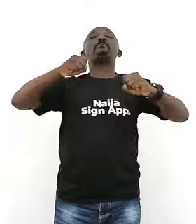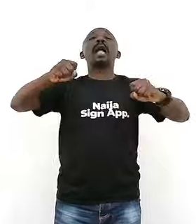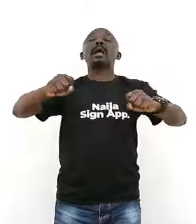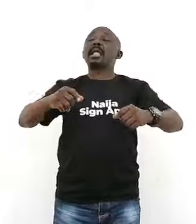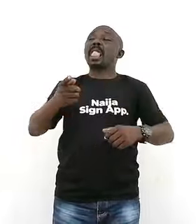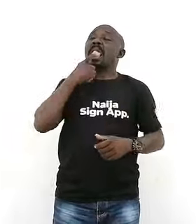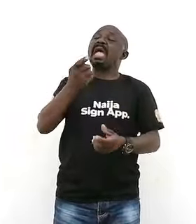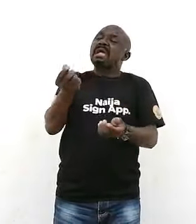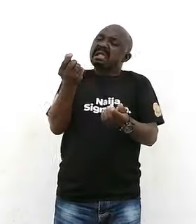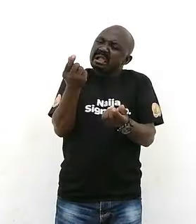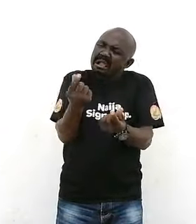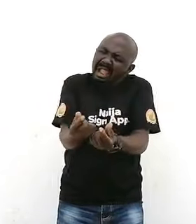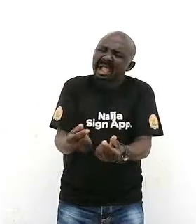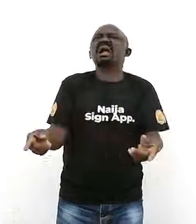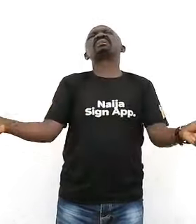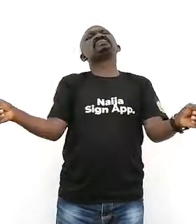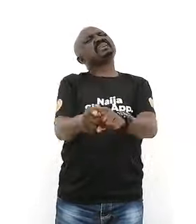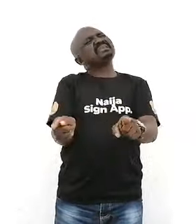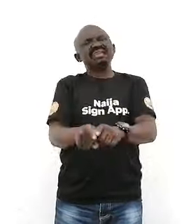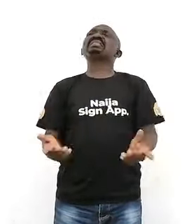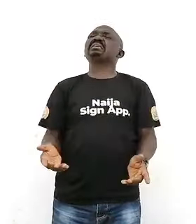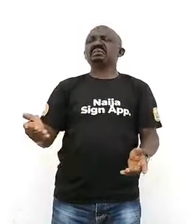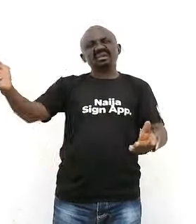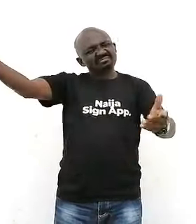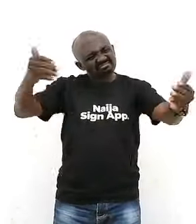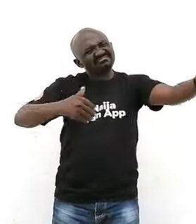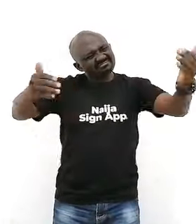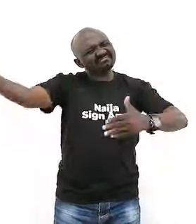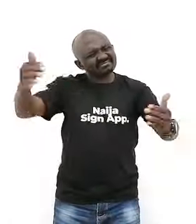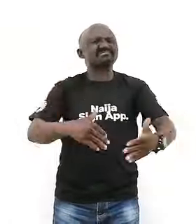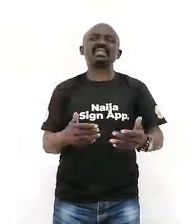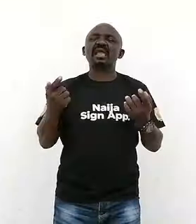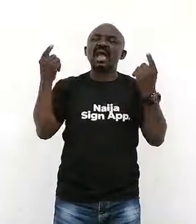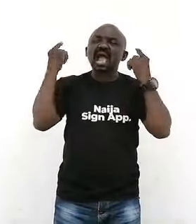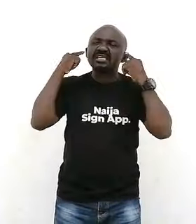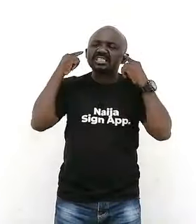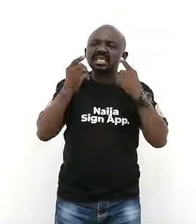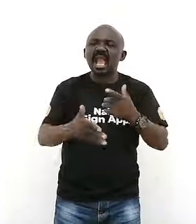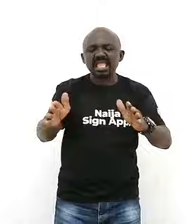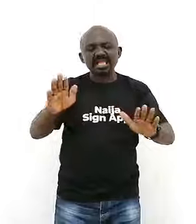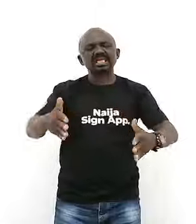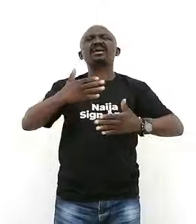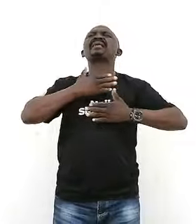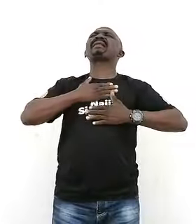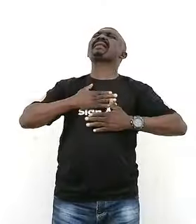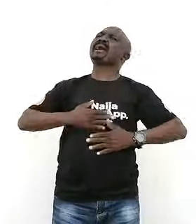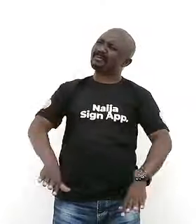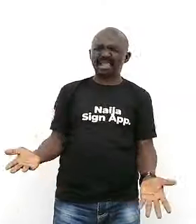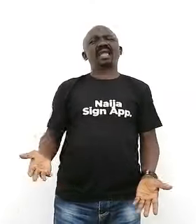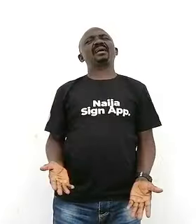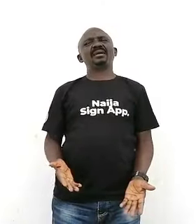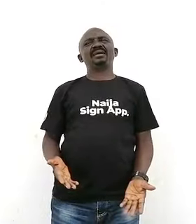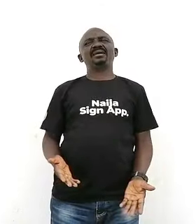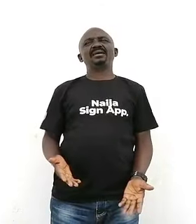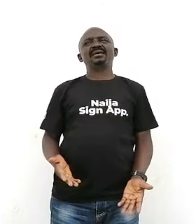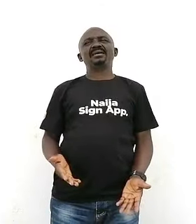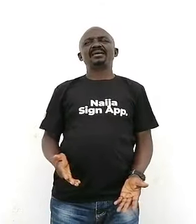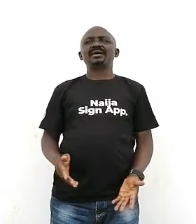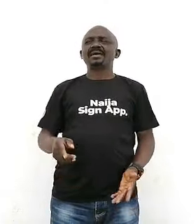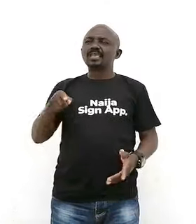also similar to what is going on with the sign language community. In one of my last videos, talked about how sign language is used whenever there is